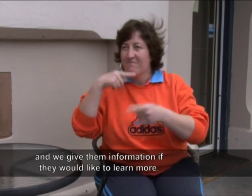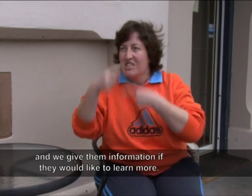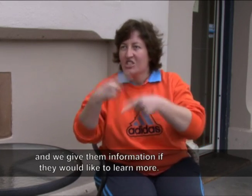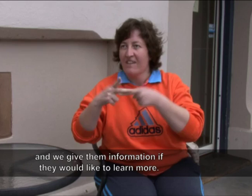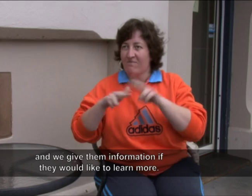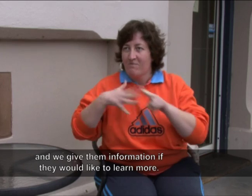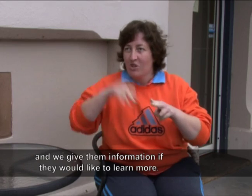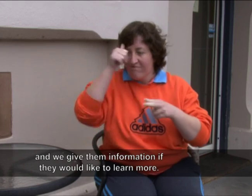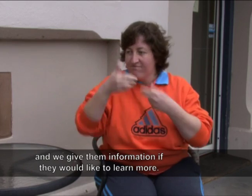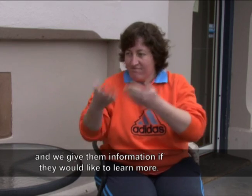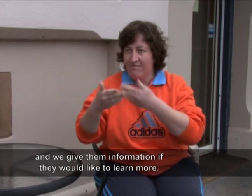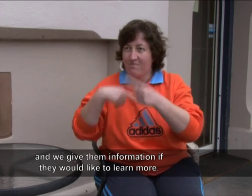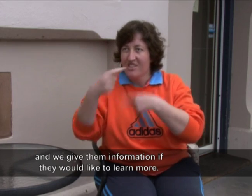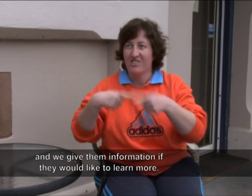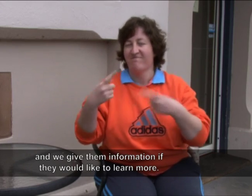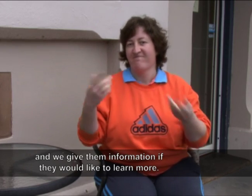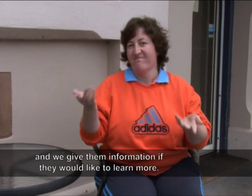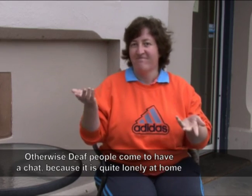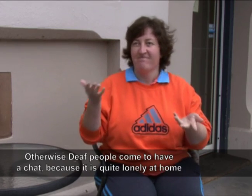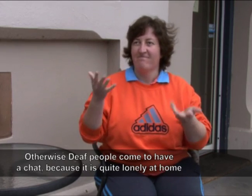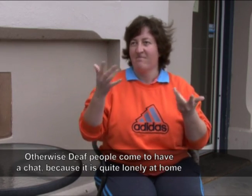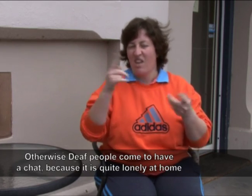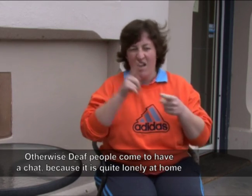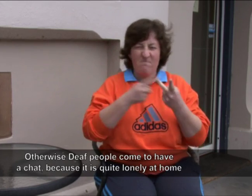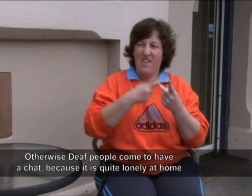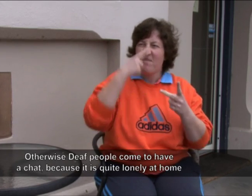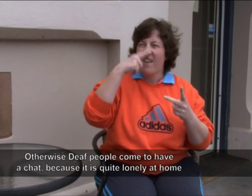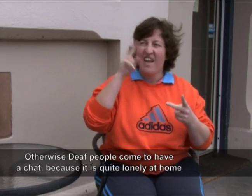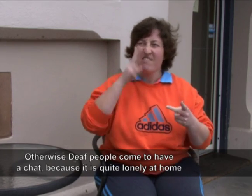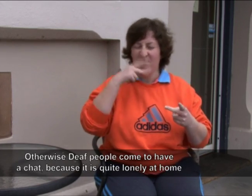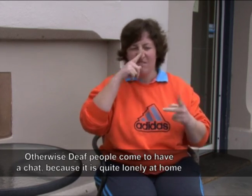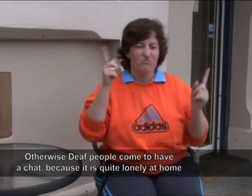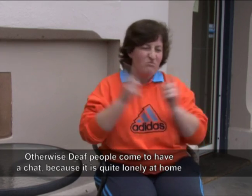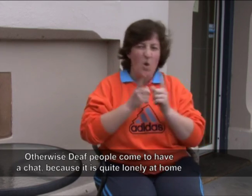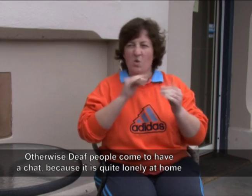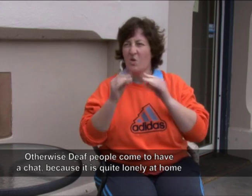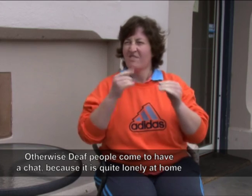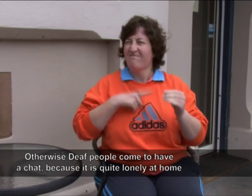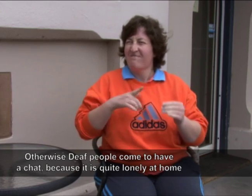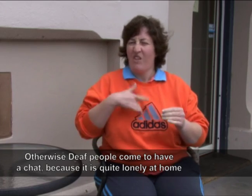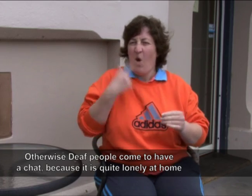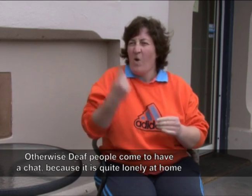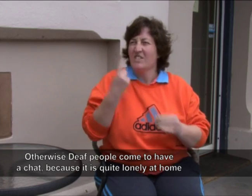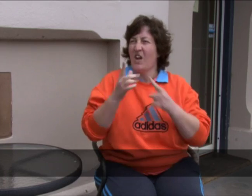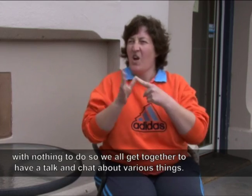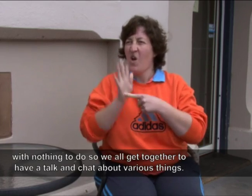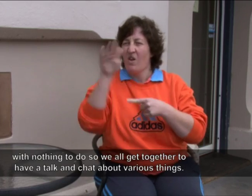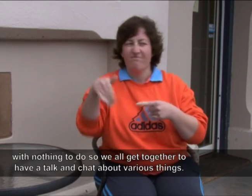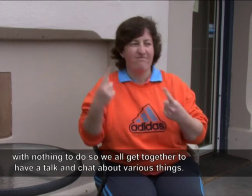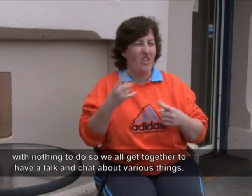Auslan, and we give them information if they'd like to know more. Otherwise, deaf people come along to have a chat because it's quite lonely